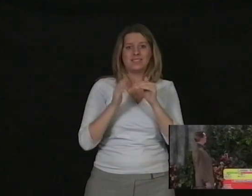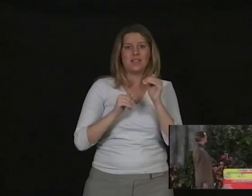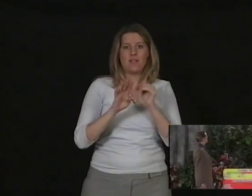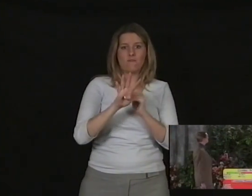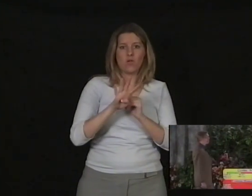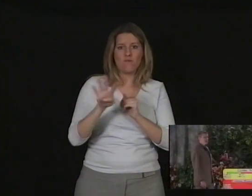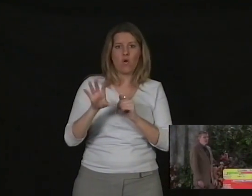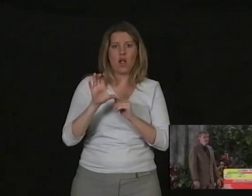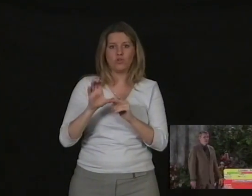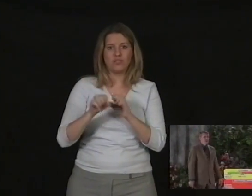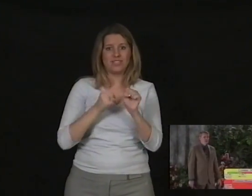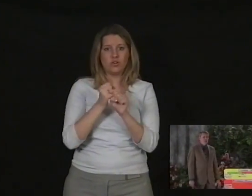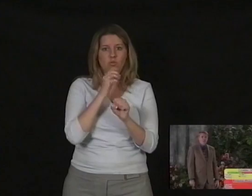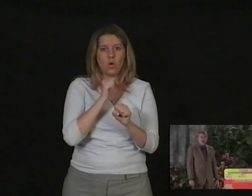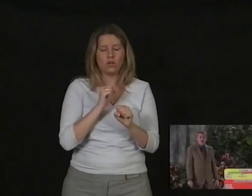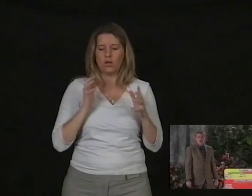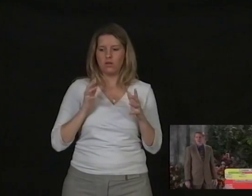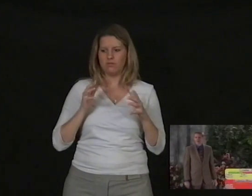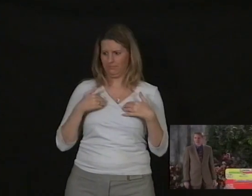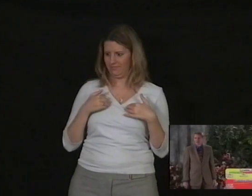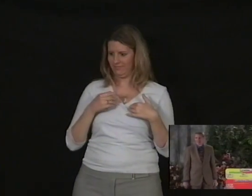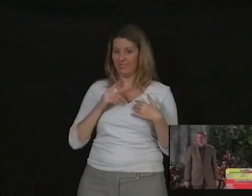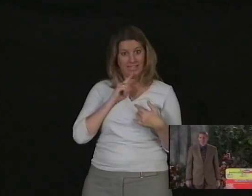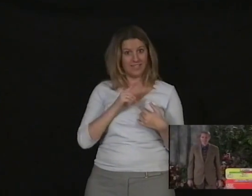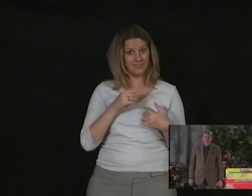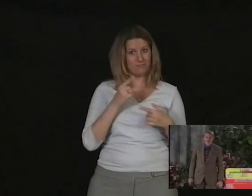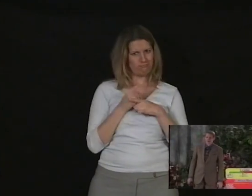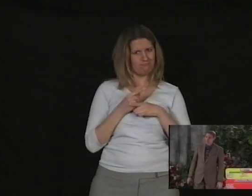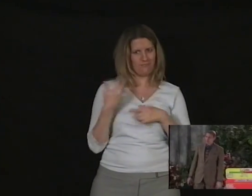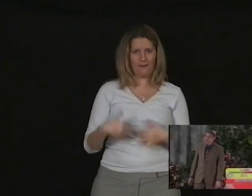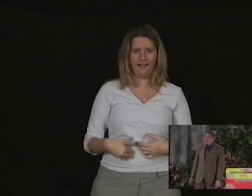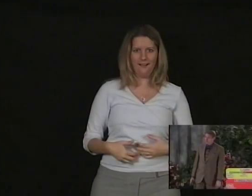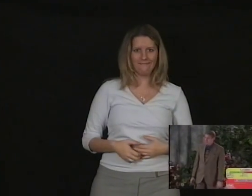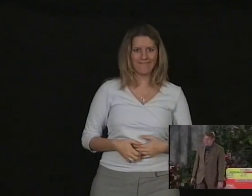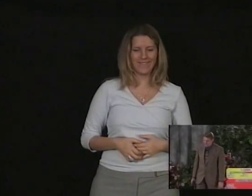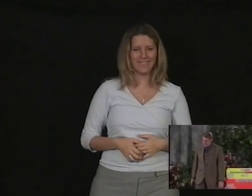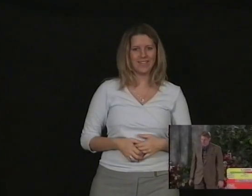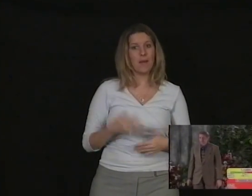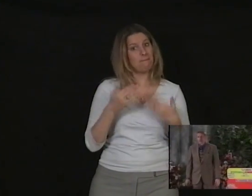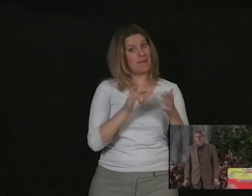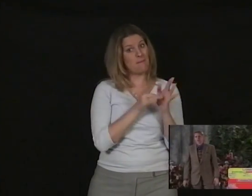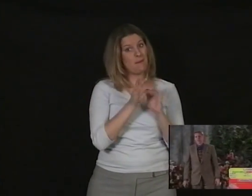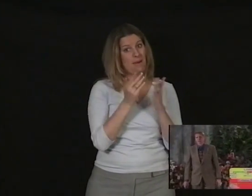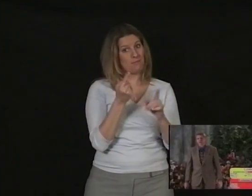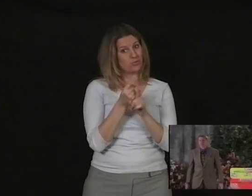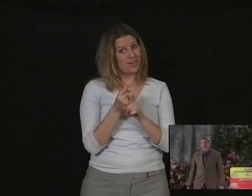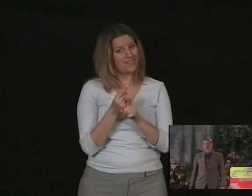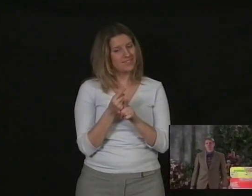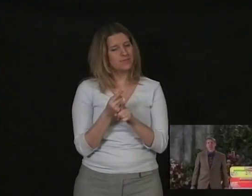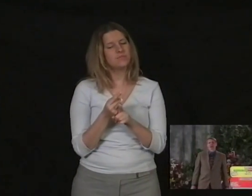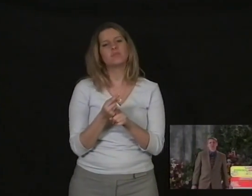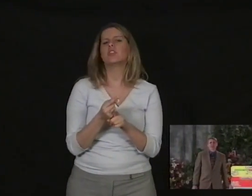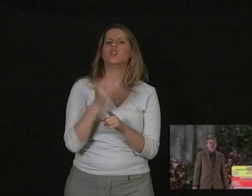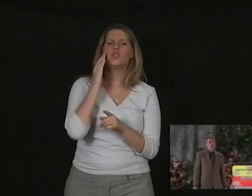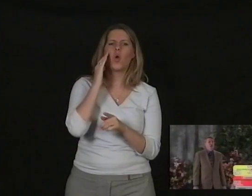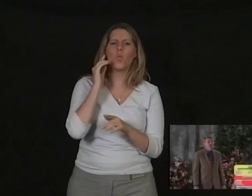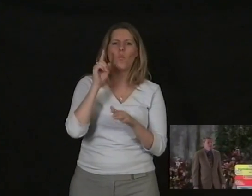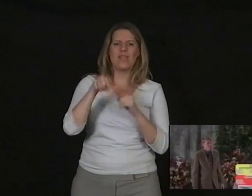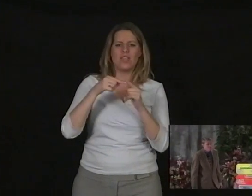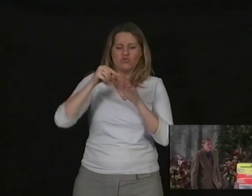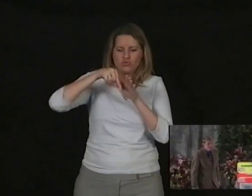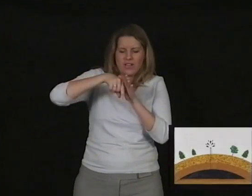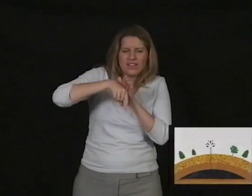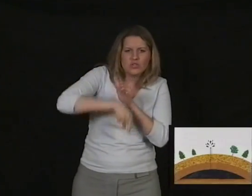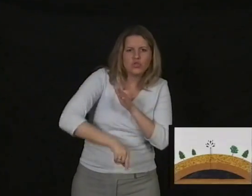It is. Wow. Maybe the Bible's right. Did you know when they drill into the ground, sometimes they hit